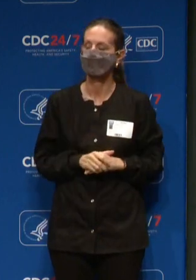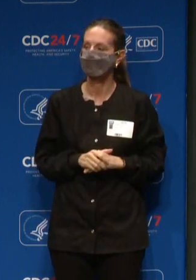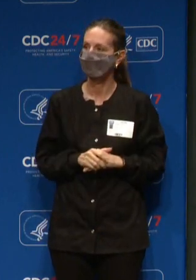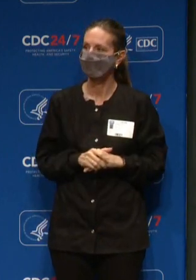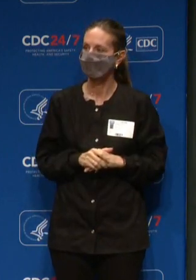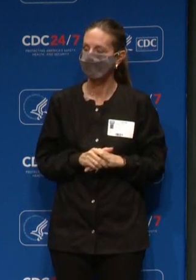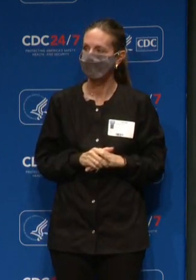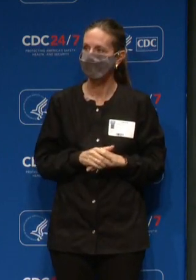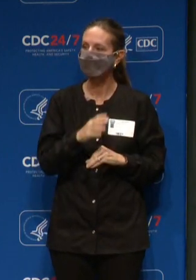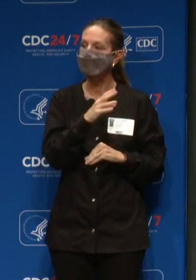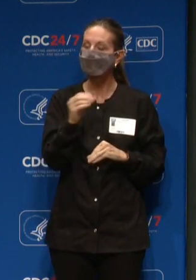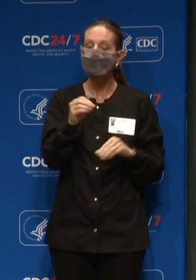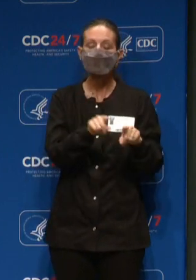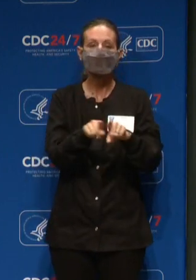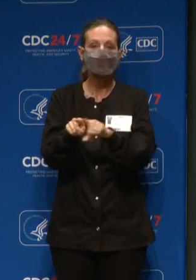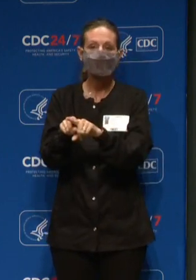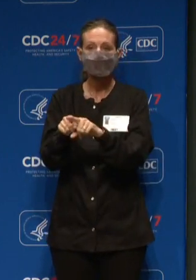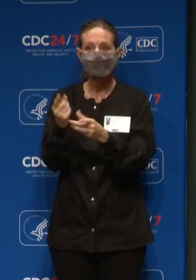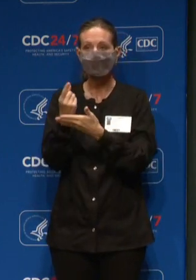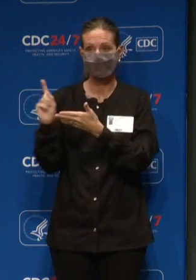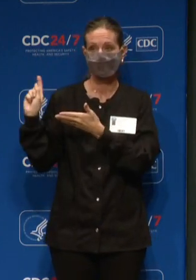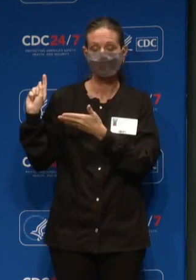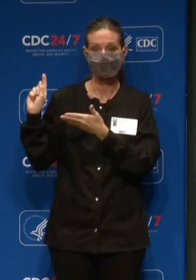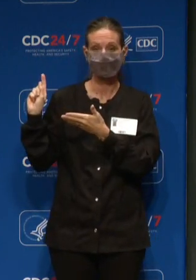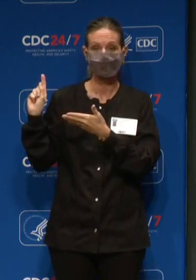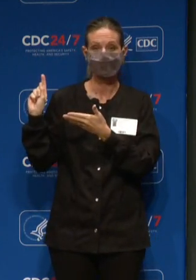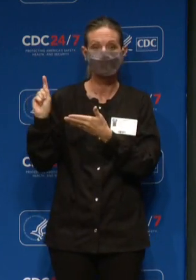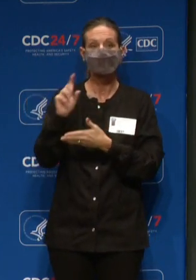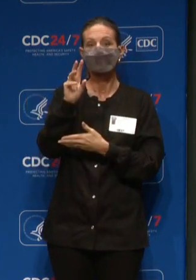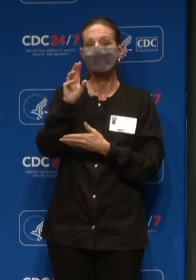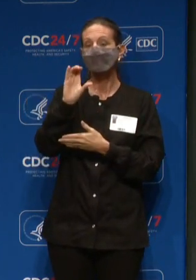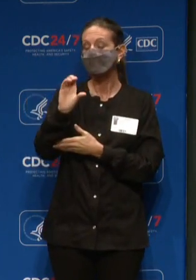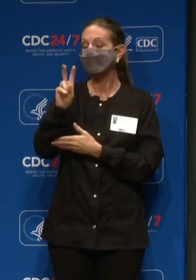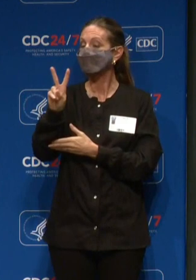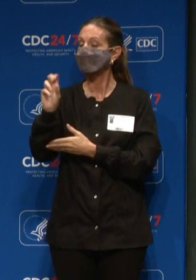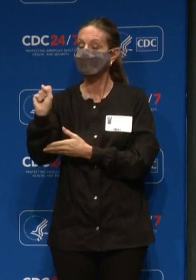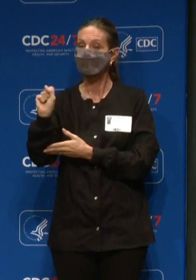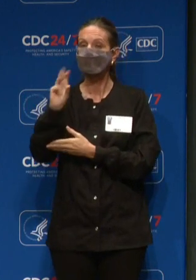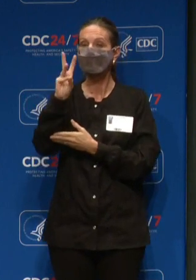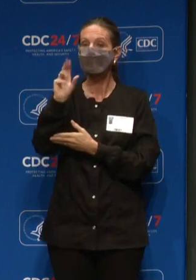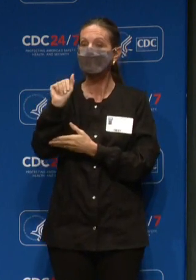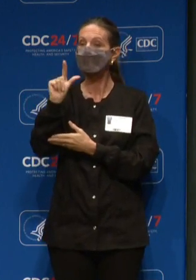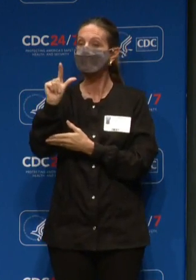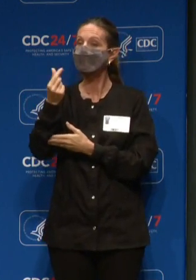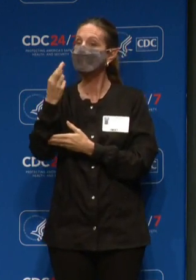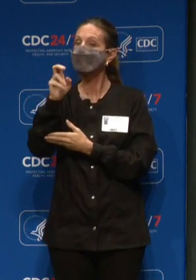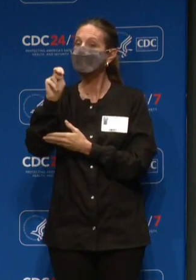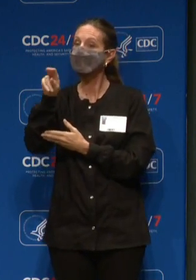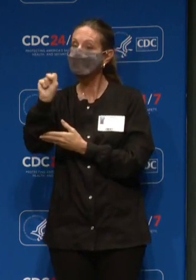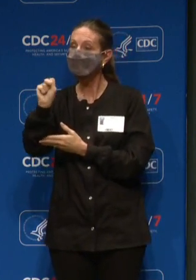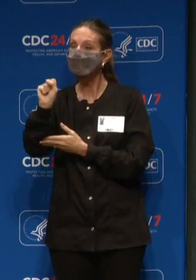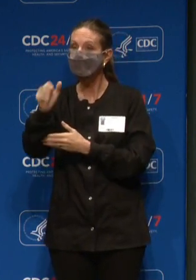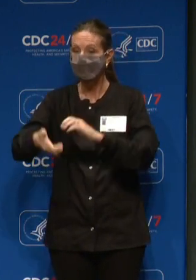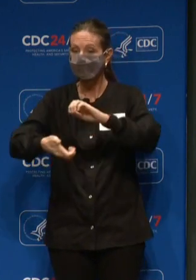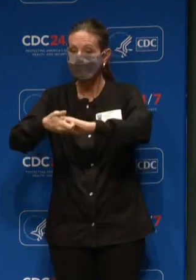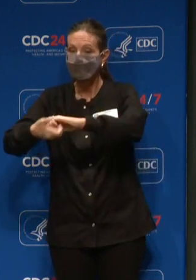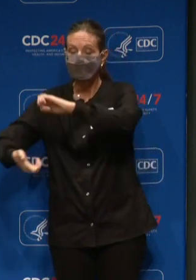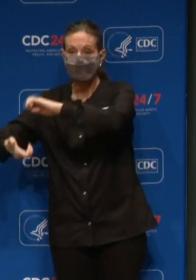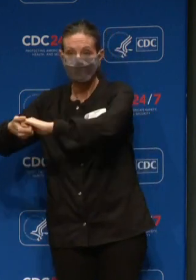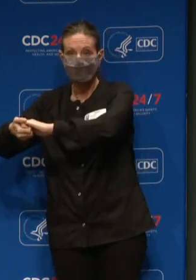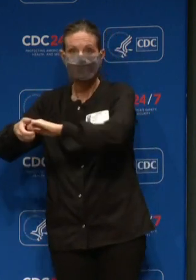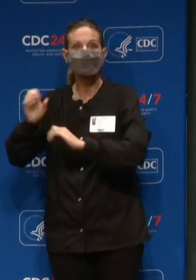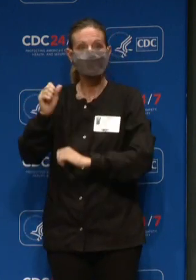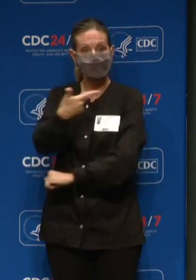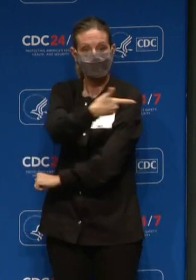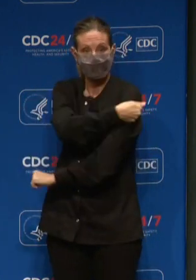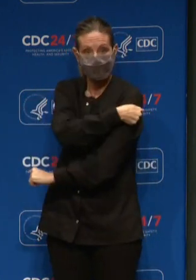partnership we announced last week with CVS and Walgreens. Again, we anticipate that initially the vaccine will be available